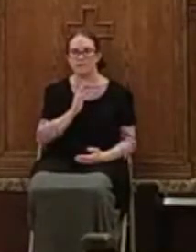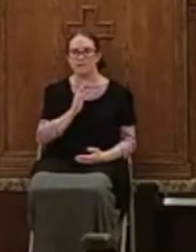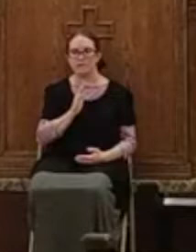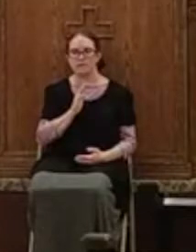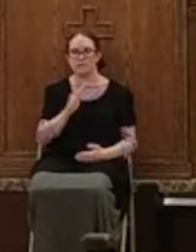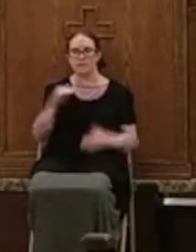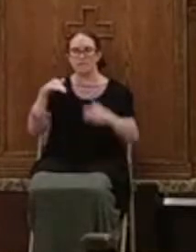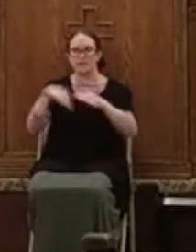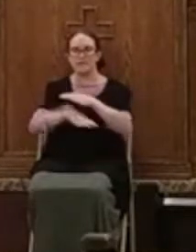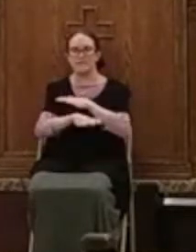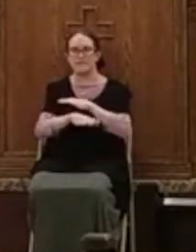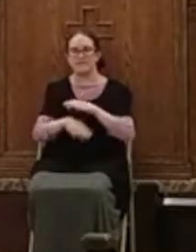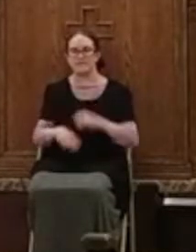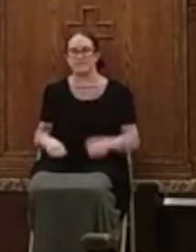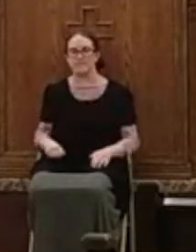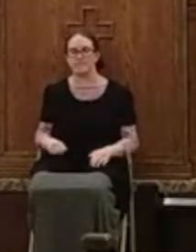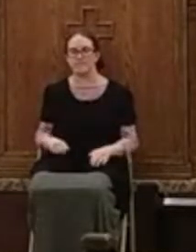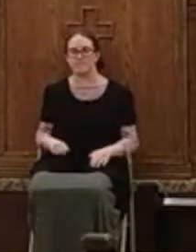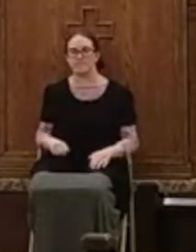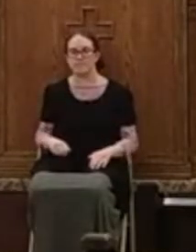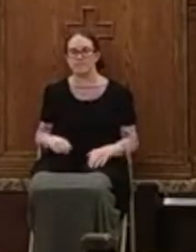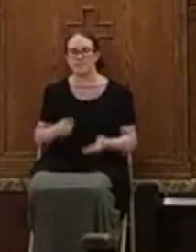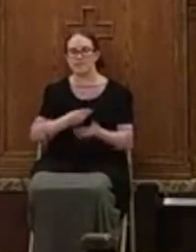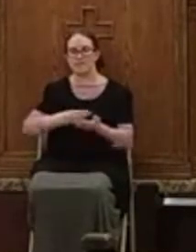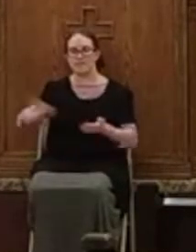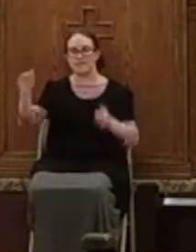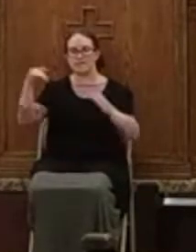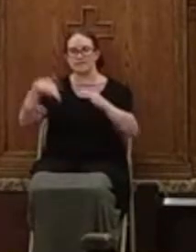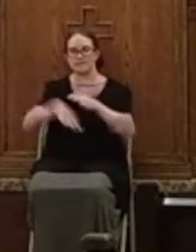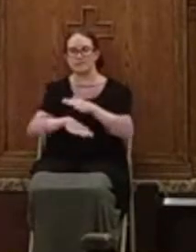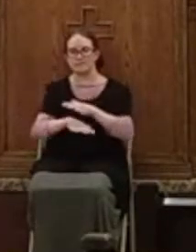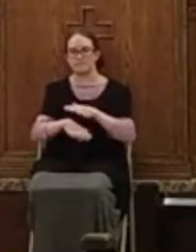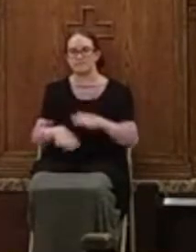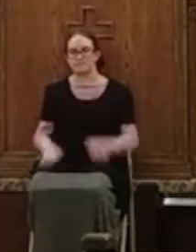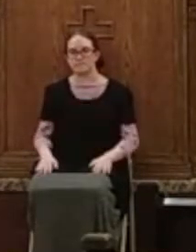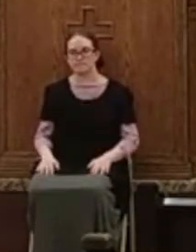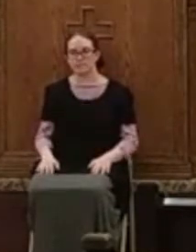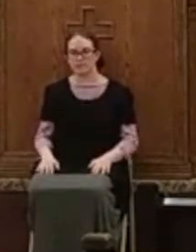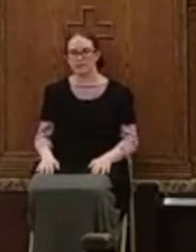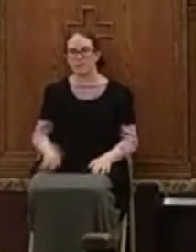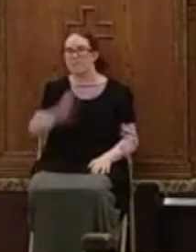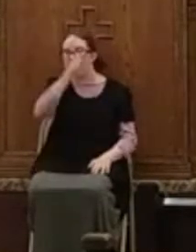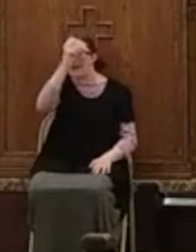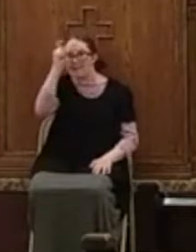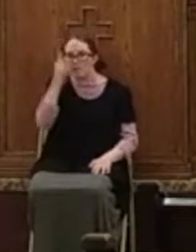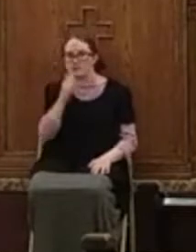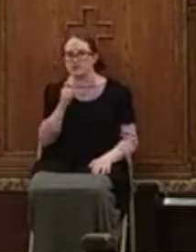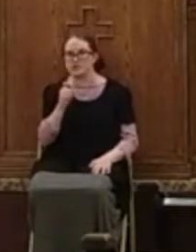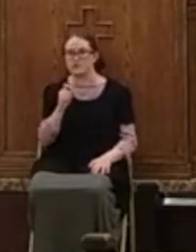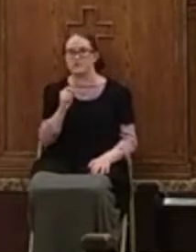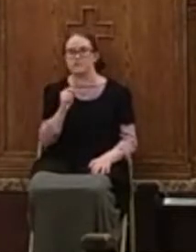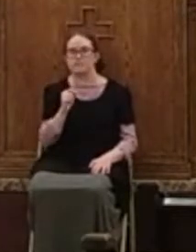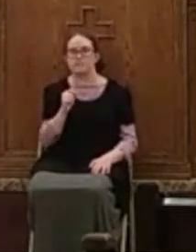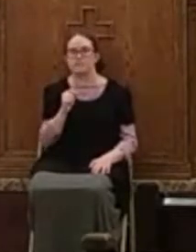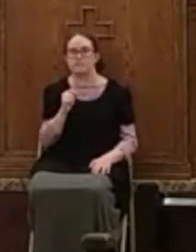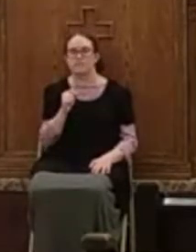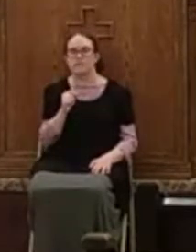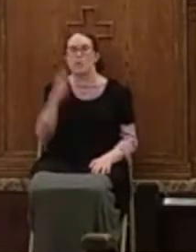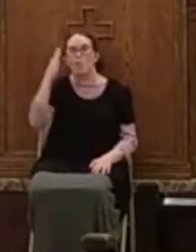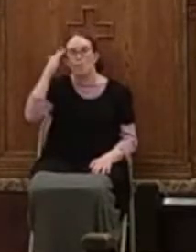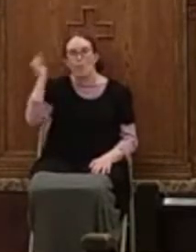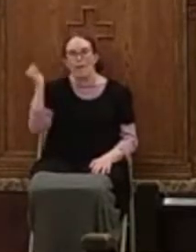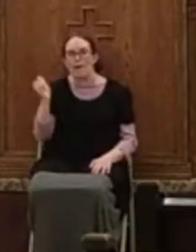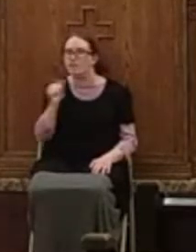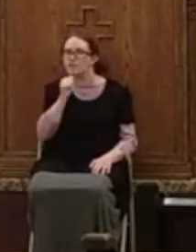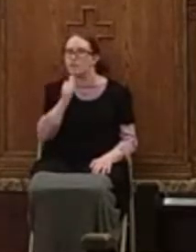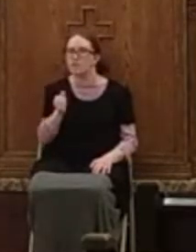And we have access. We have divine access. My question is, why